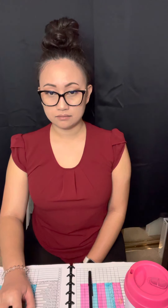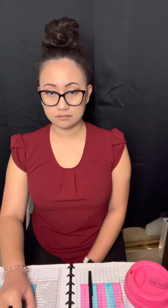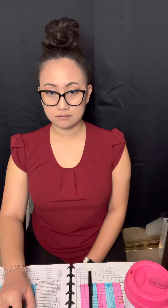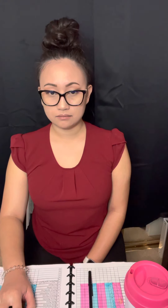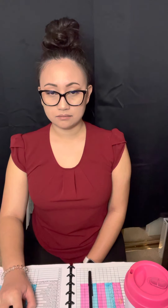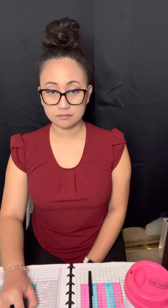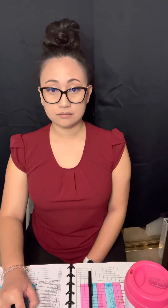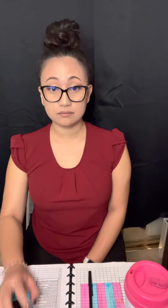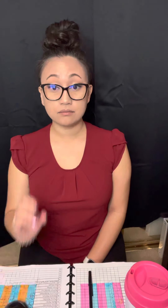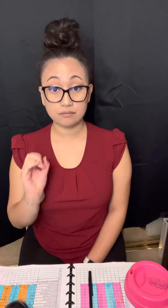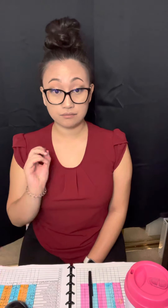Okay.